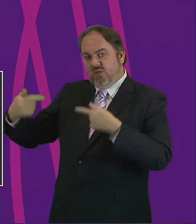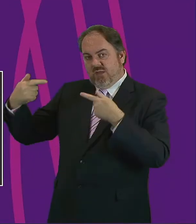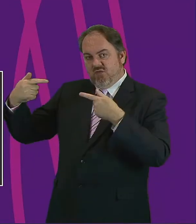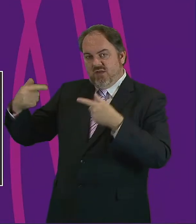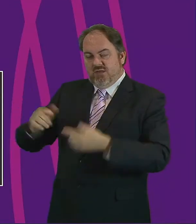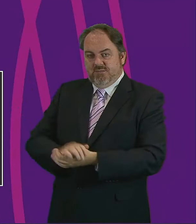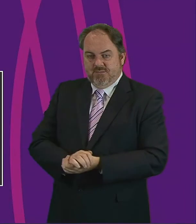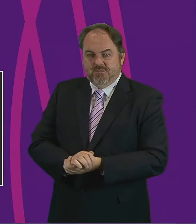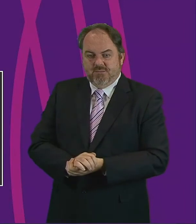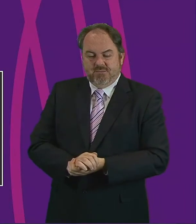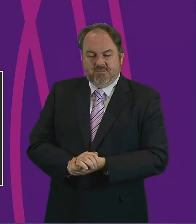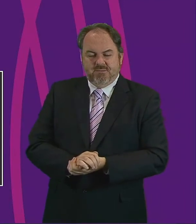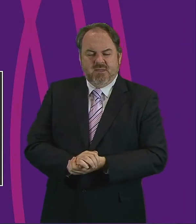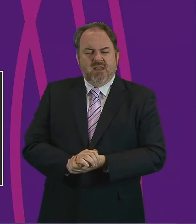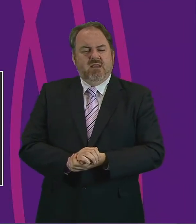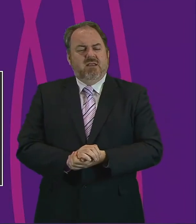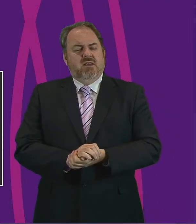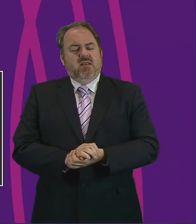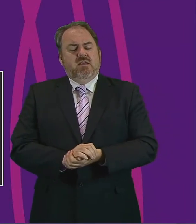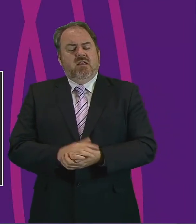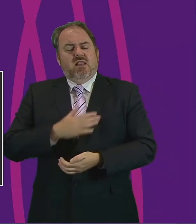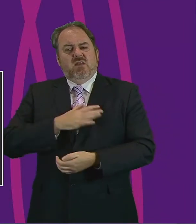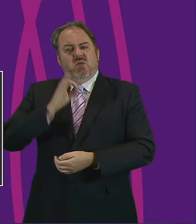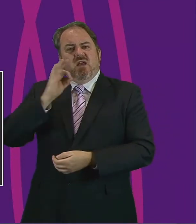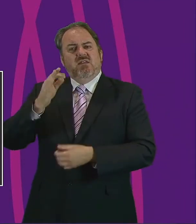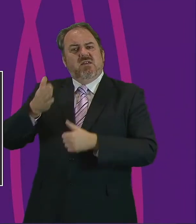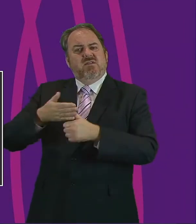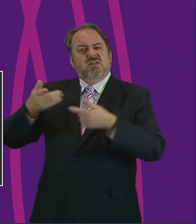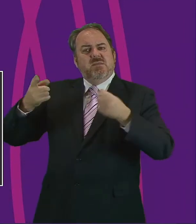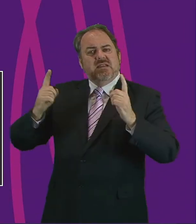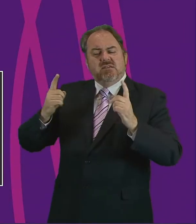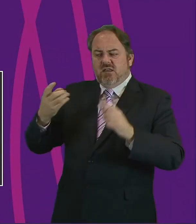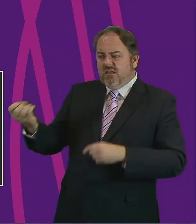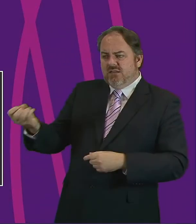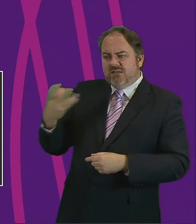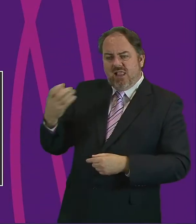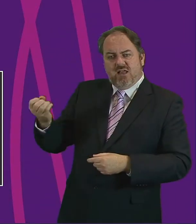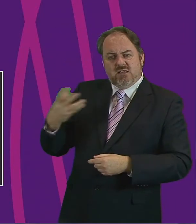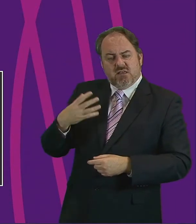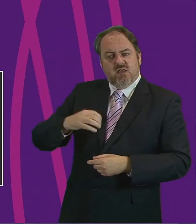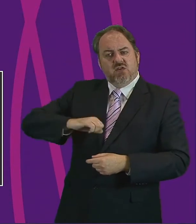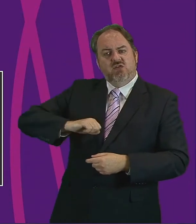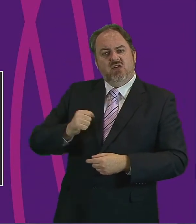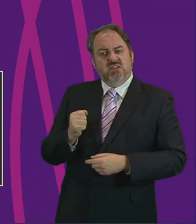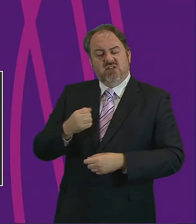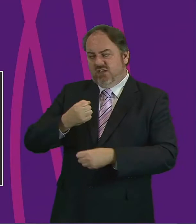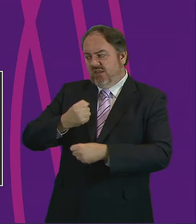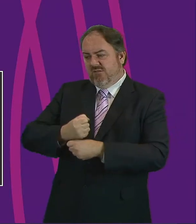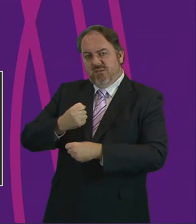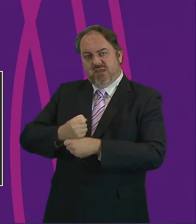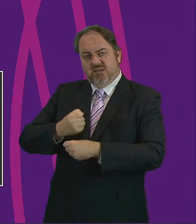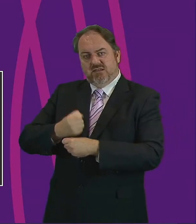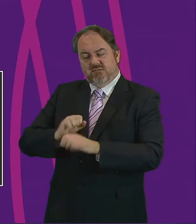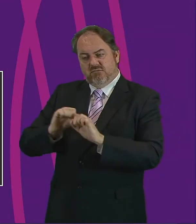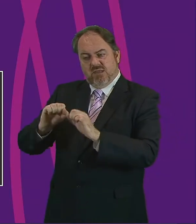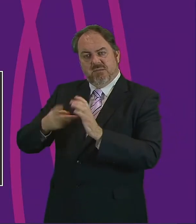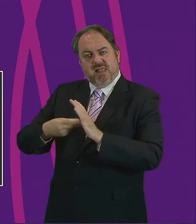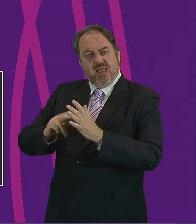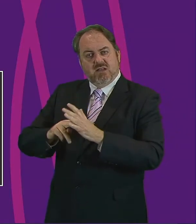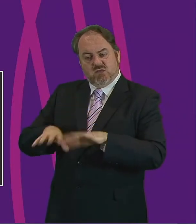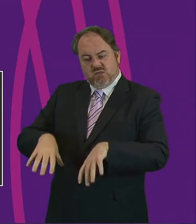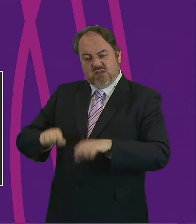Thank you. To ask the First Minister whether she will provide an update on the Scottish Government's plans to restart NHS